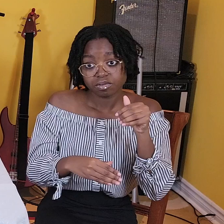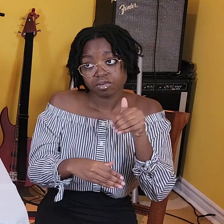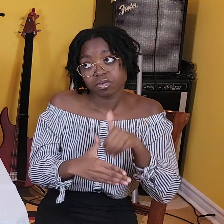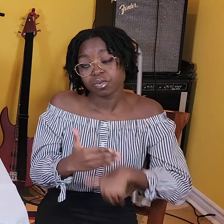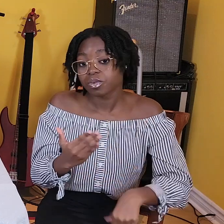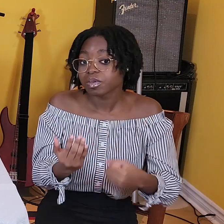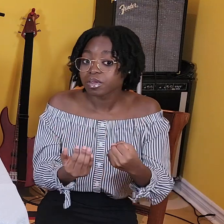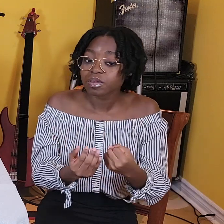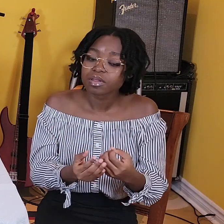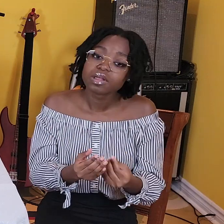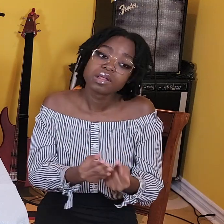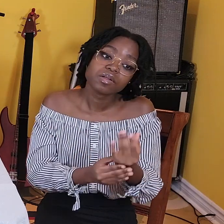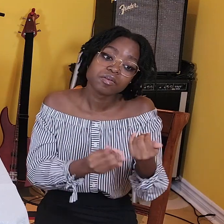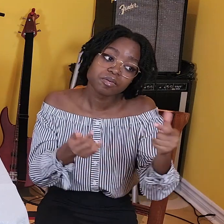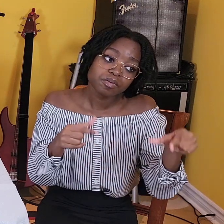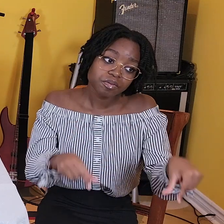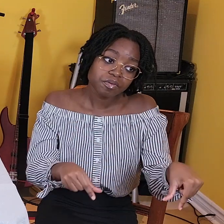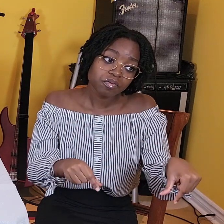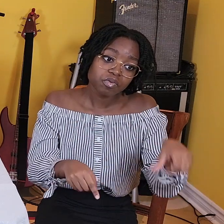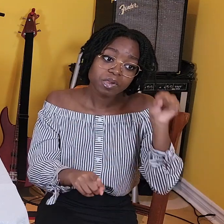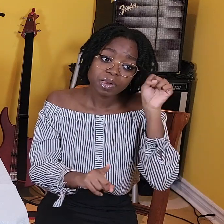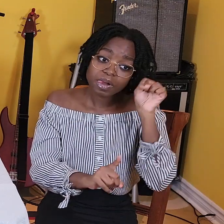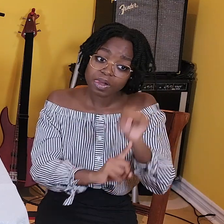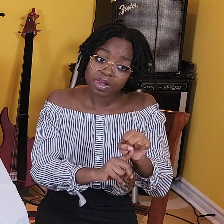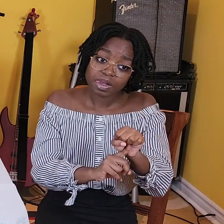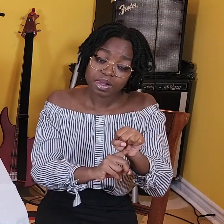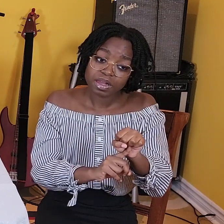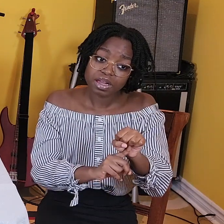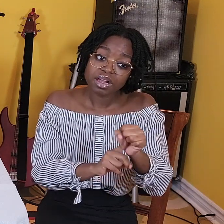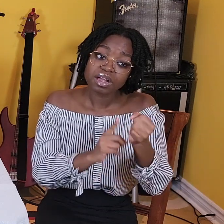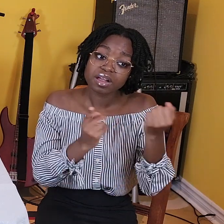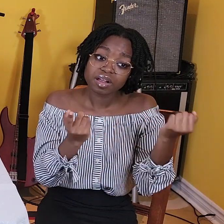We see Jesus Christ after, you know, we know the story.